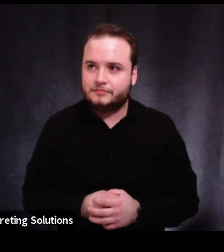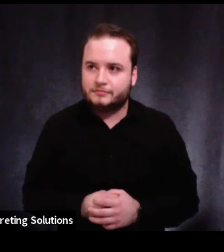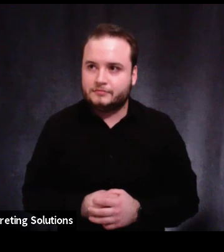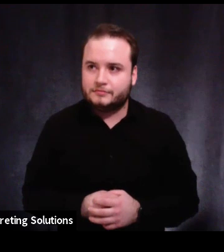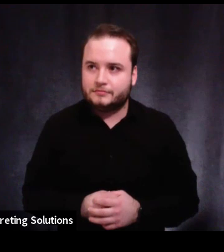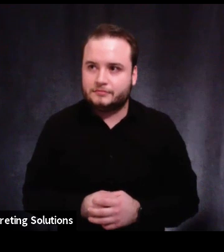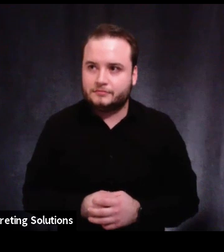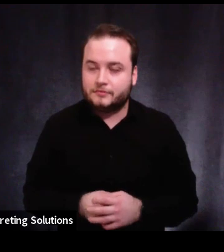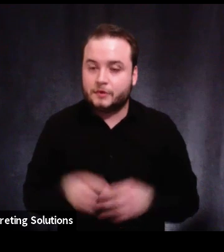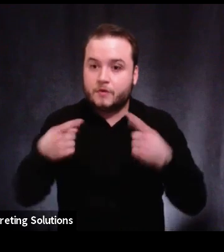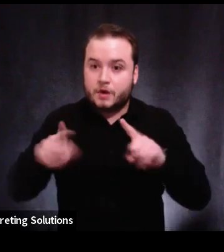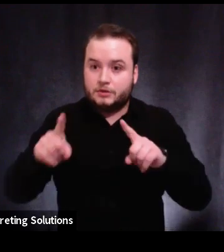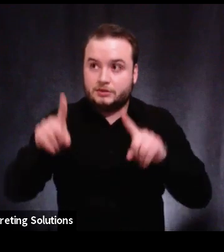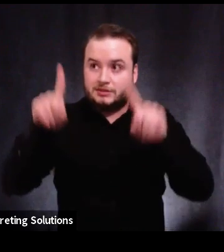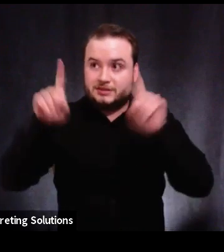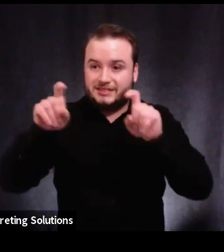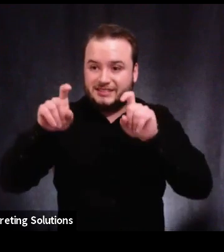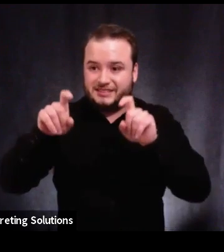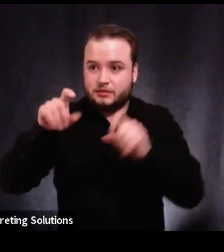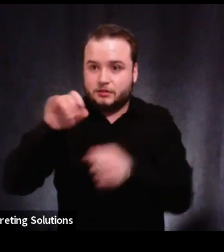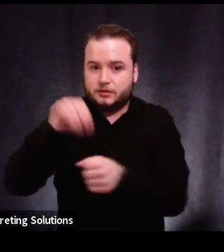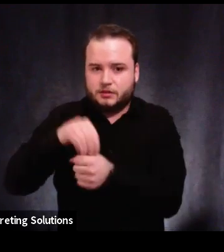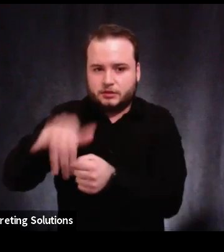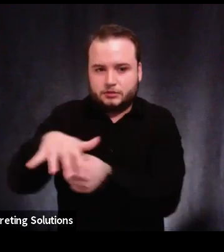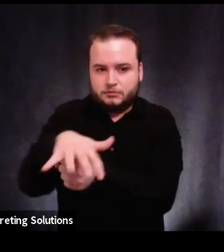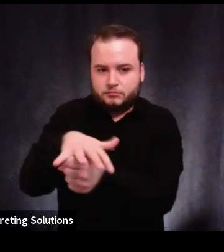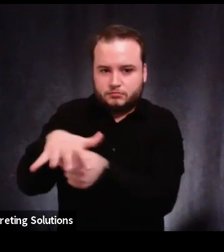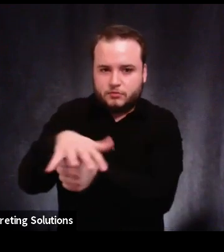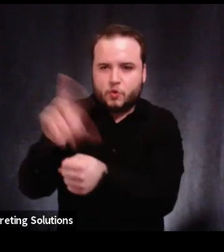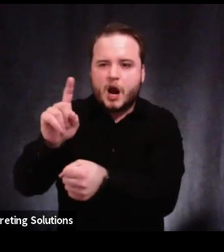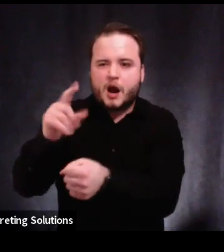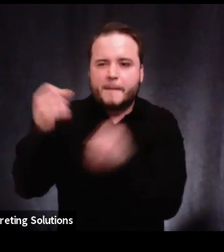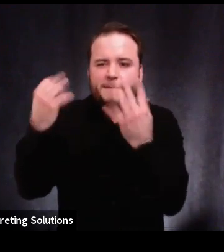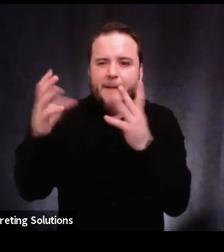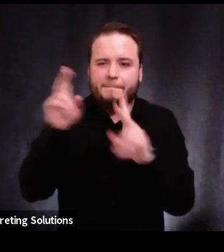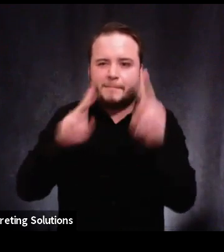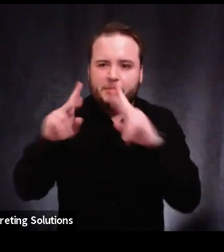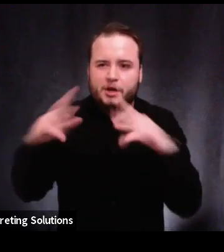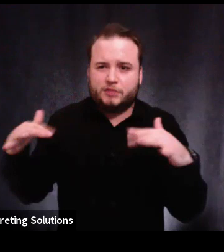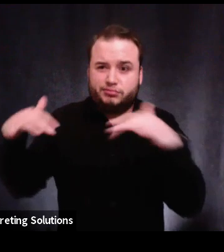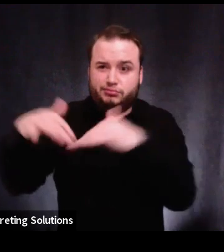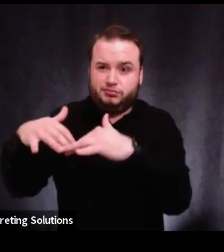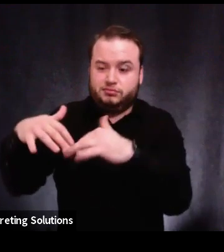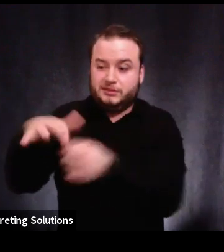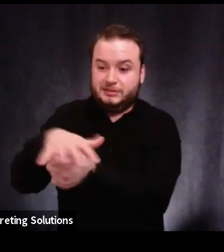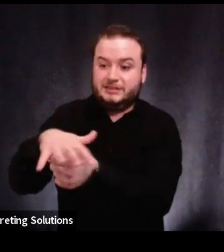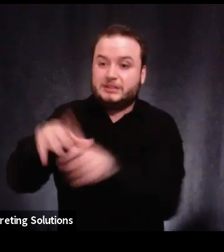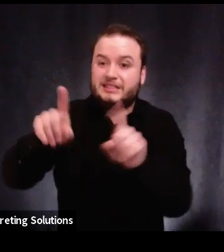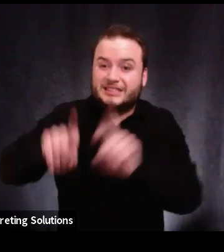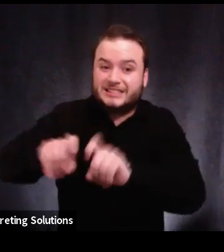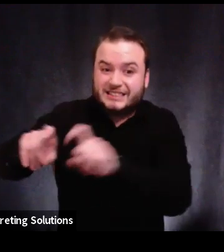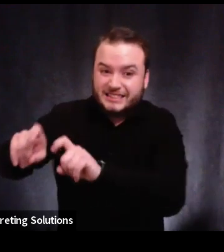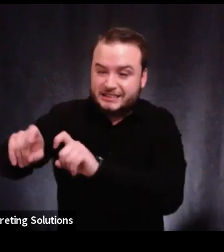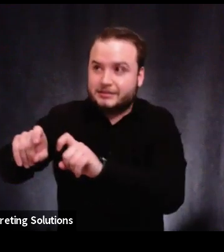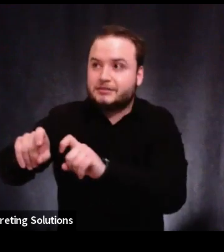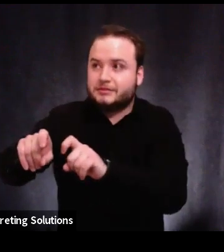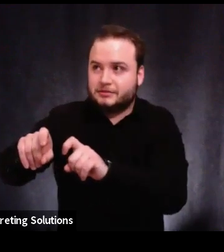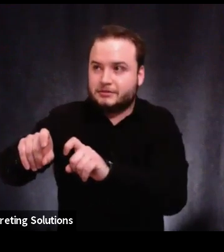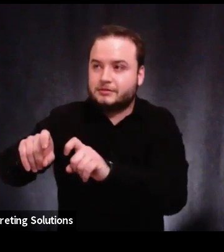the introduction into these settings is from the community. So the spread that we're seeing in congregate care is simply